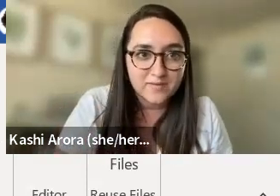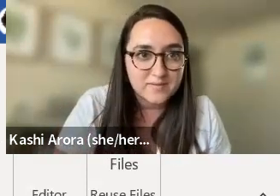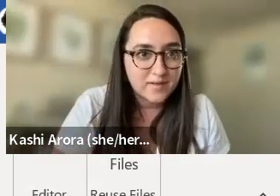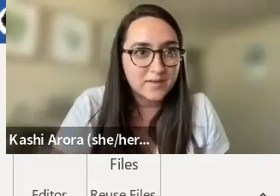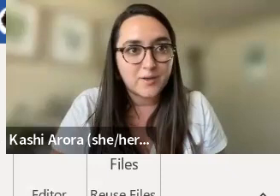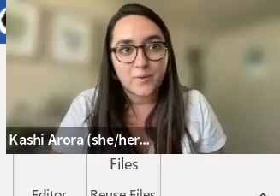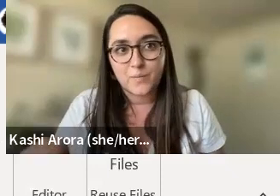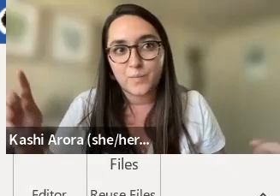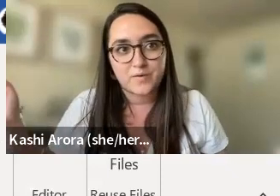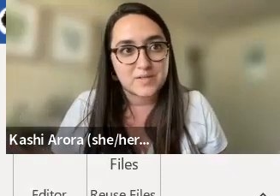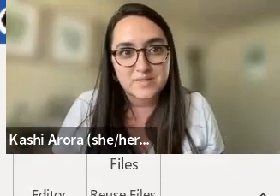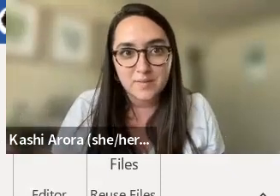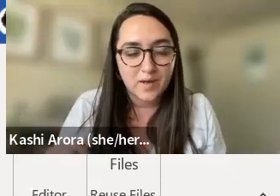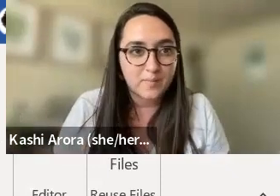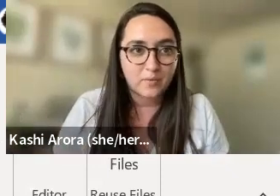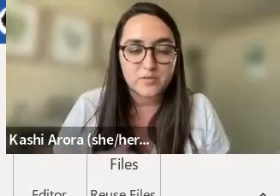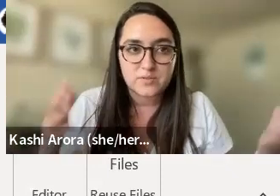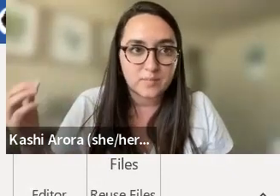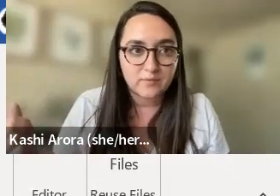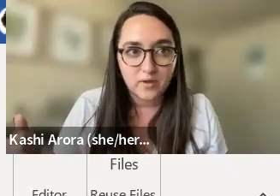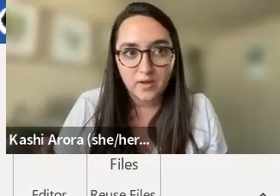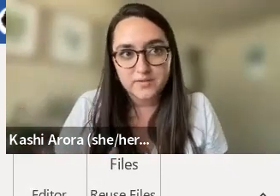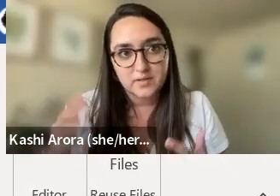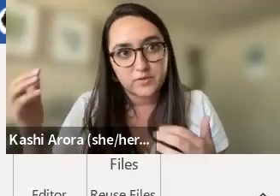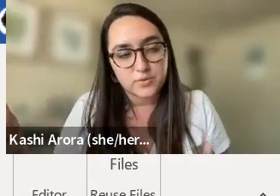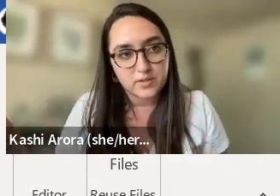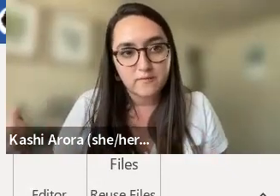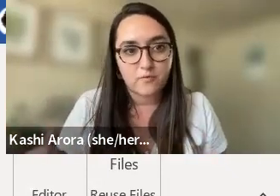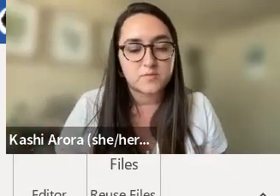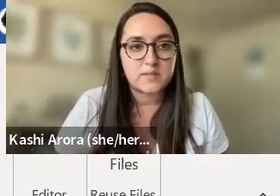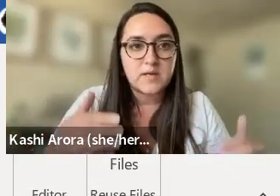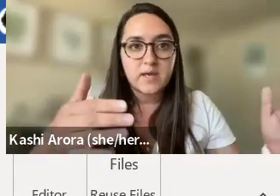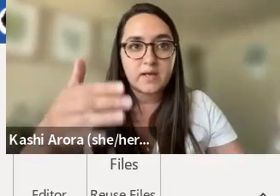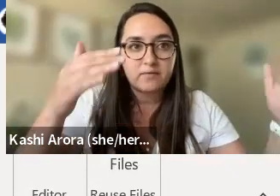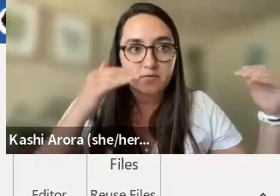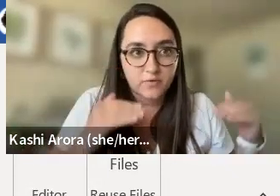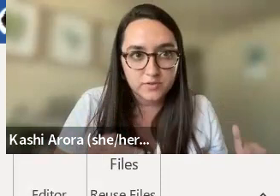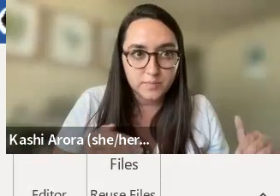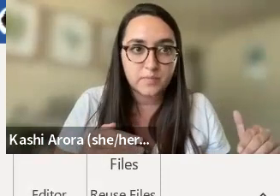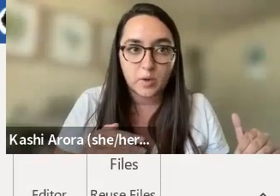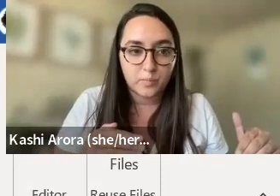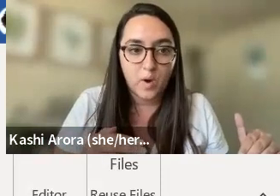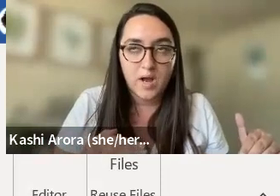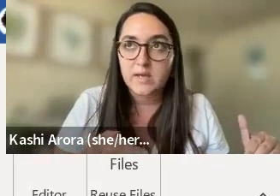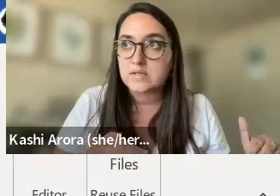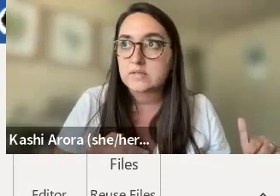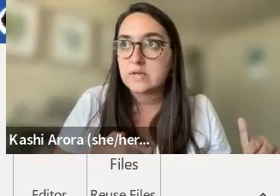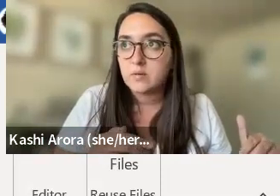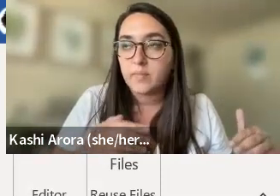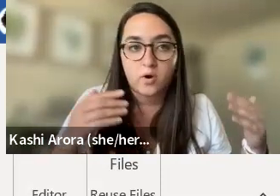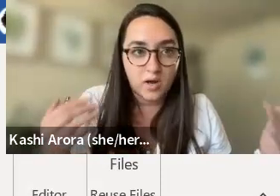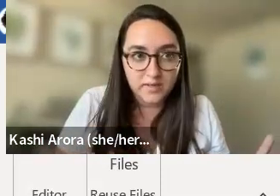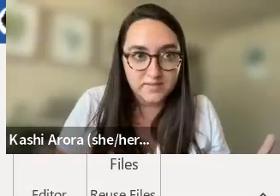5, because, you know, there's a stigma about resourcing behavioral health instead of resourcing law enforcement. And if the first, you know, why